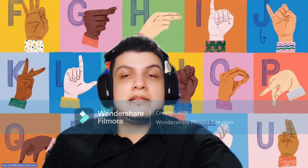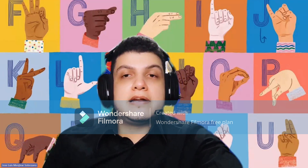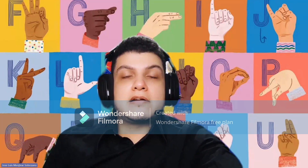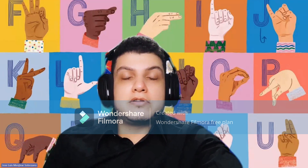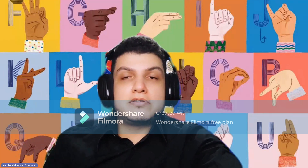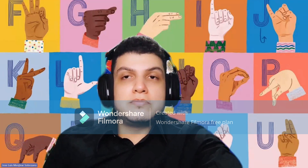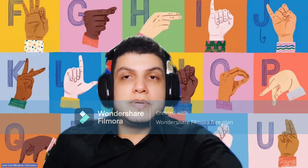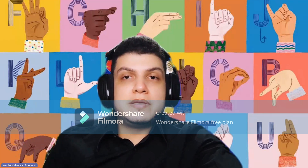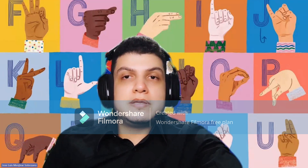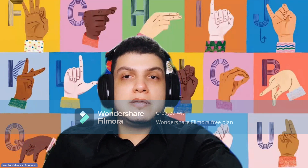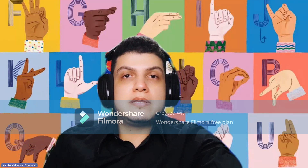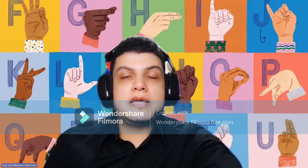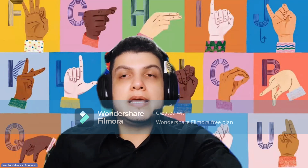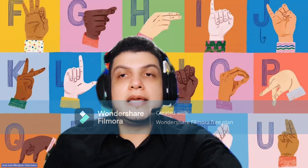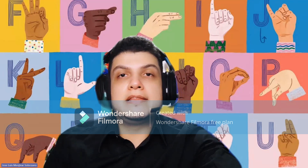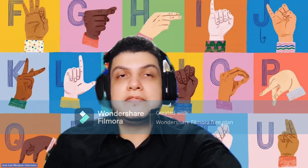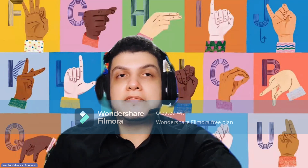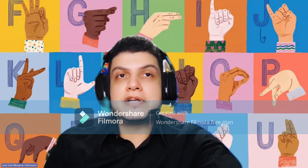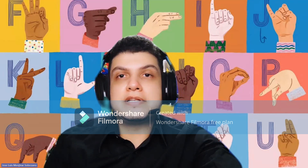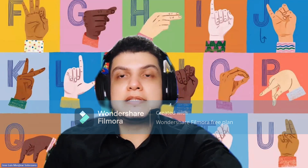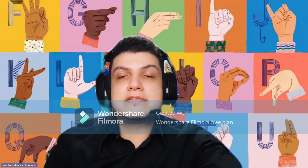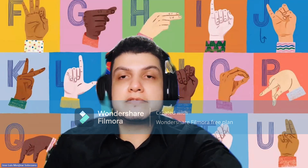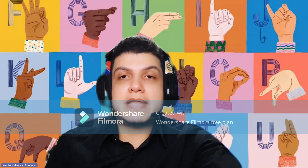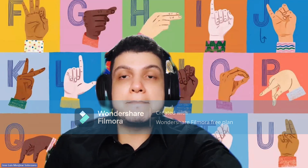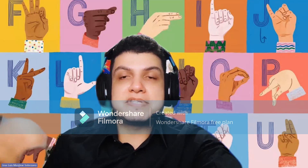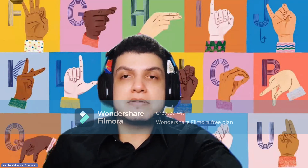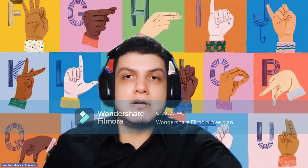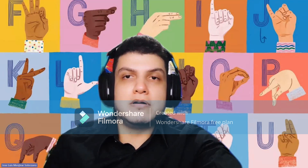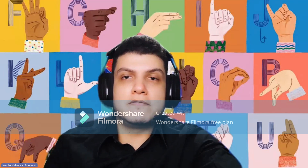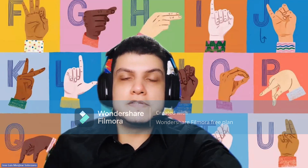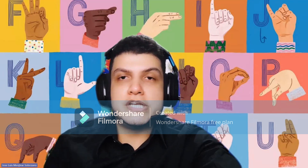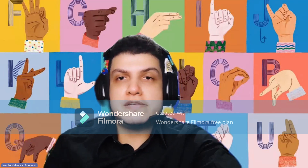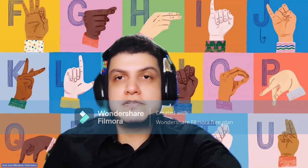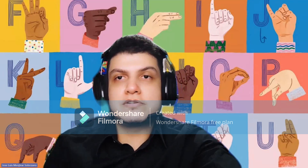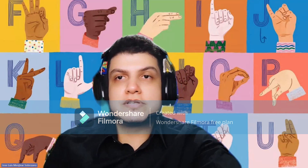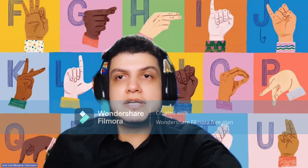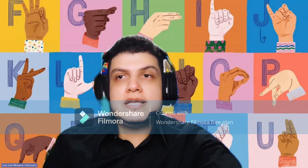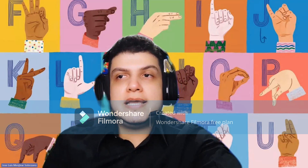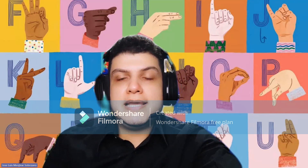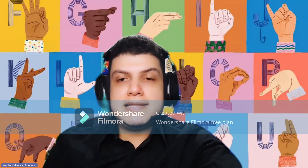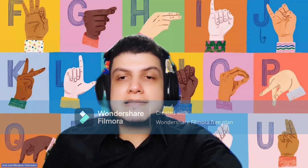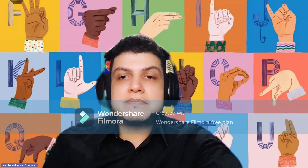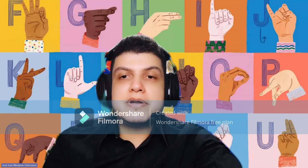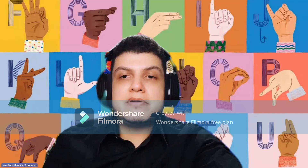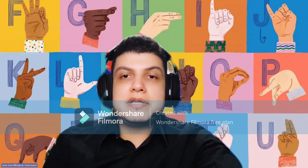there are going to be different types of gestures, and that's